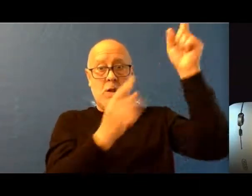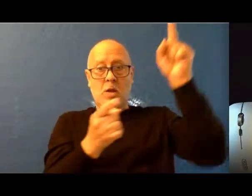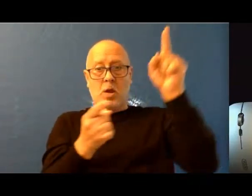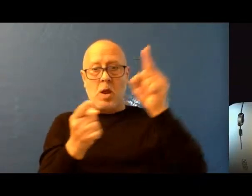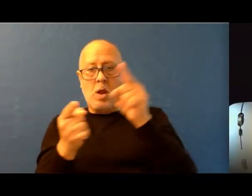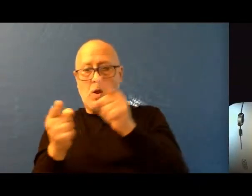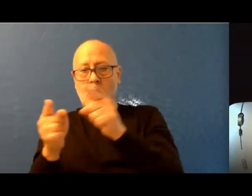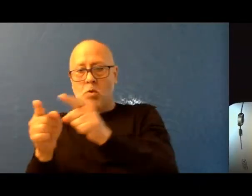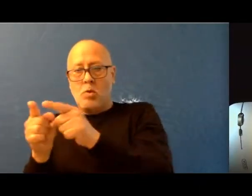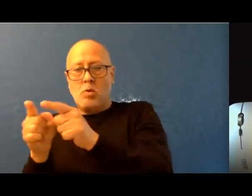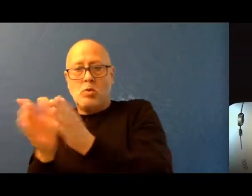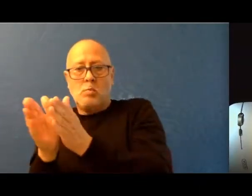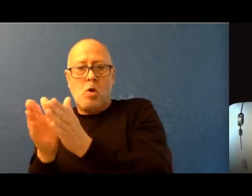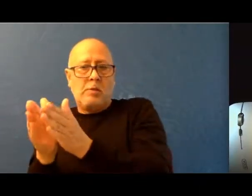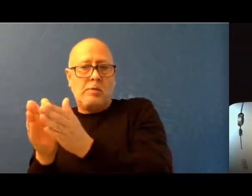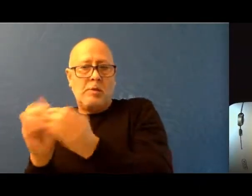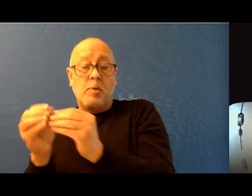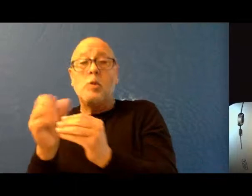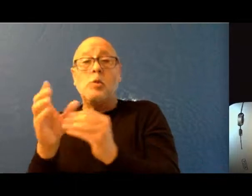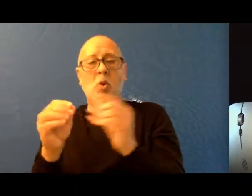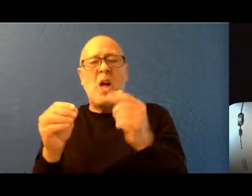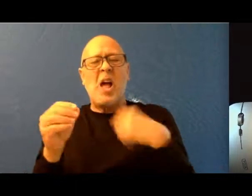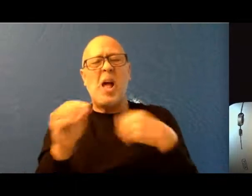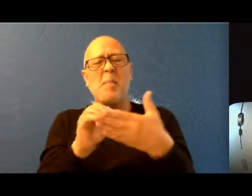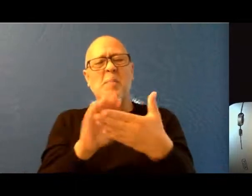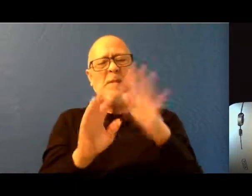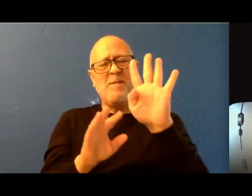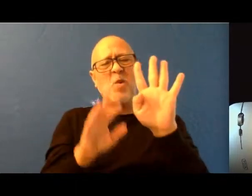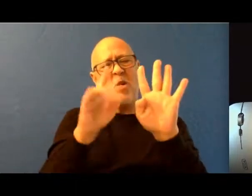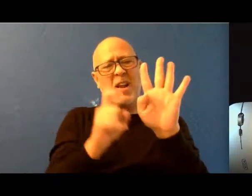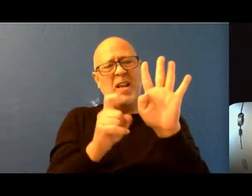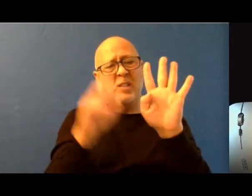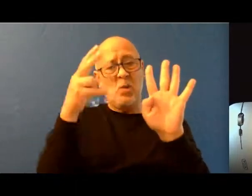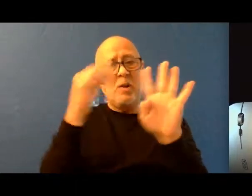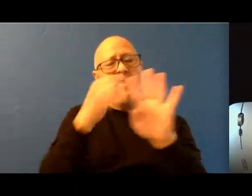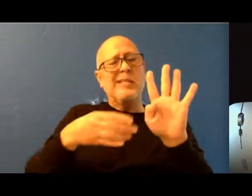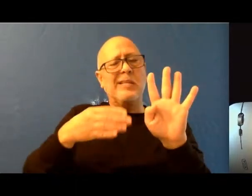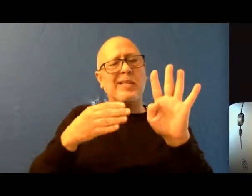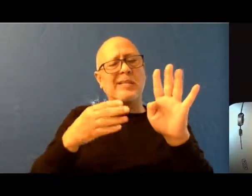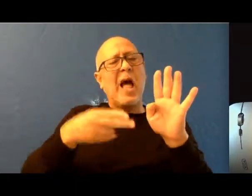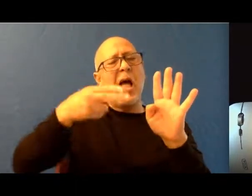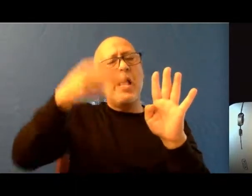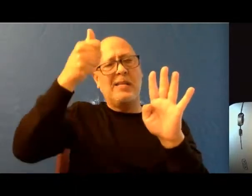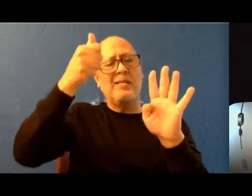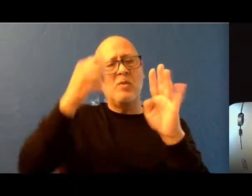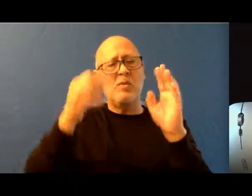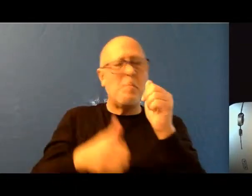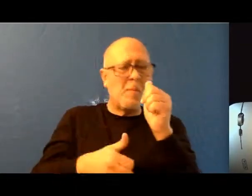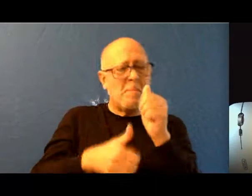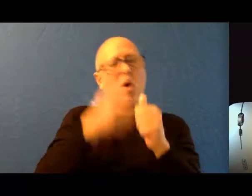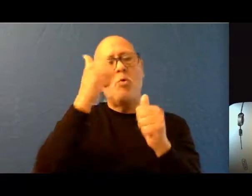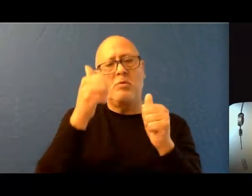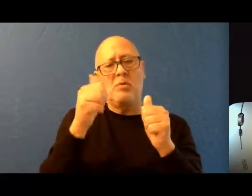a real stickler on this, I'd put that 4x squared because that's my highest exponent, plus